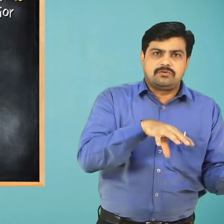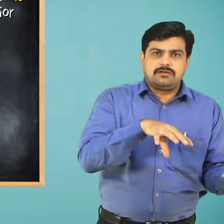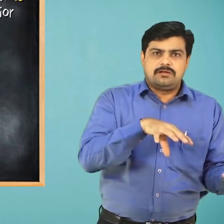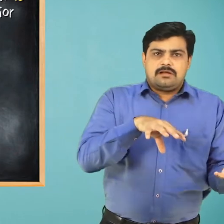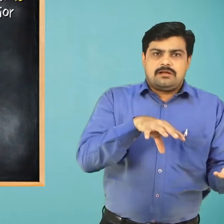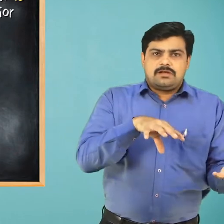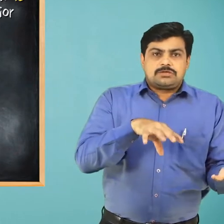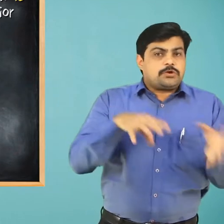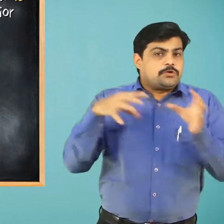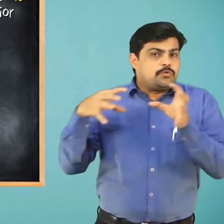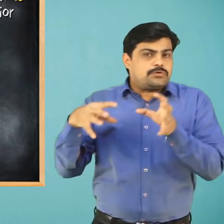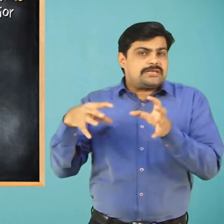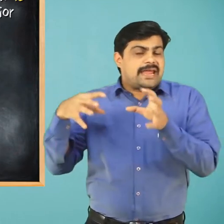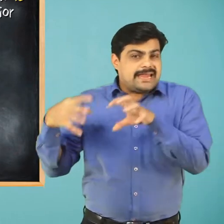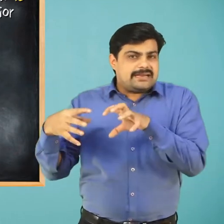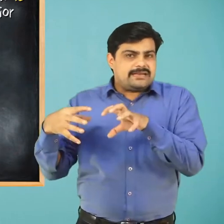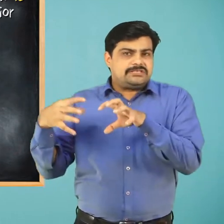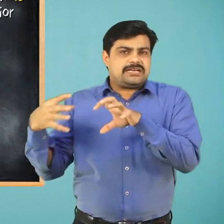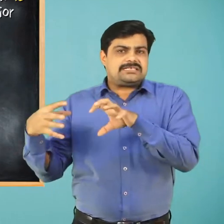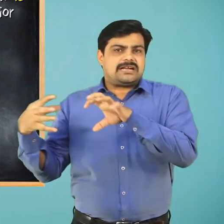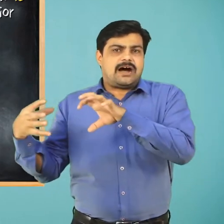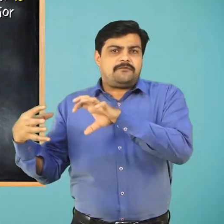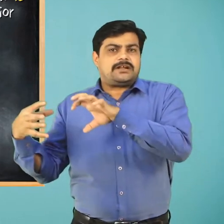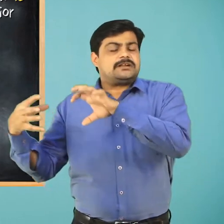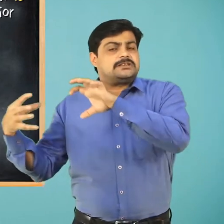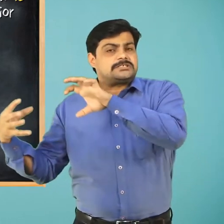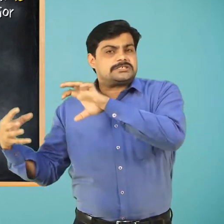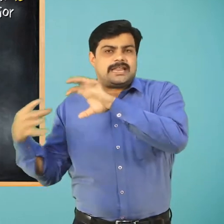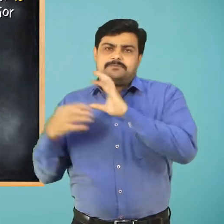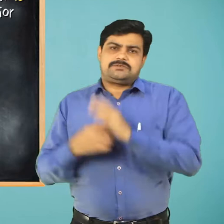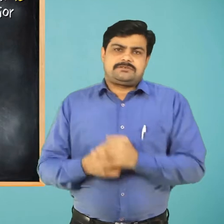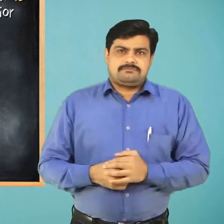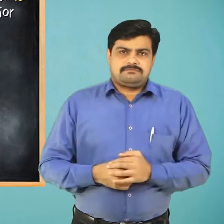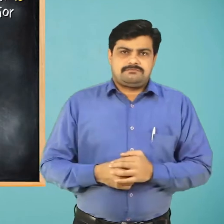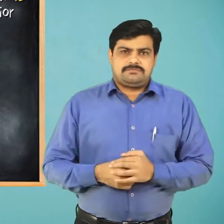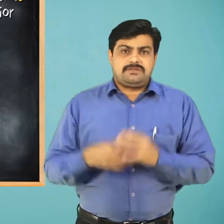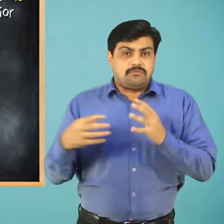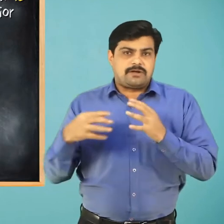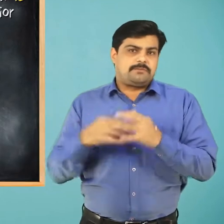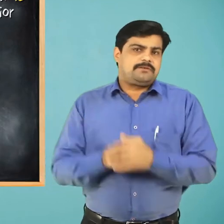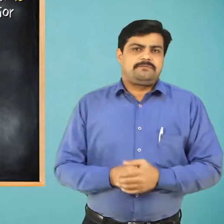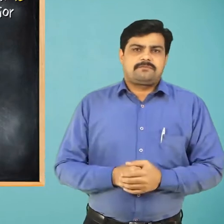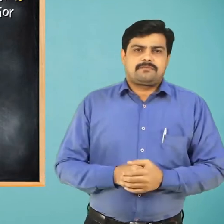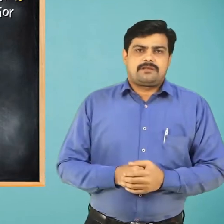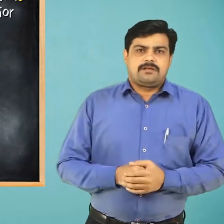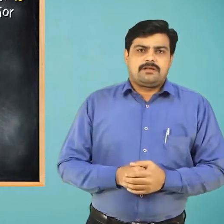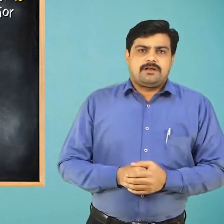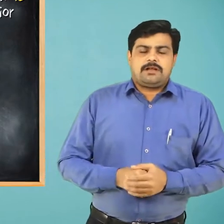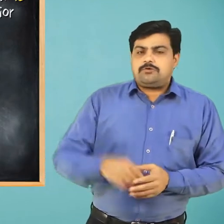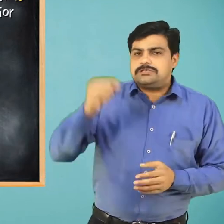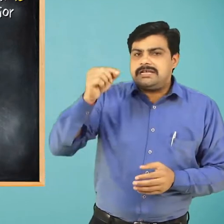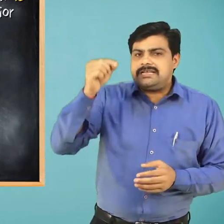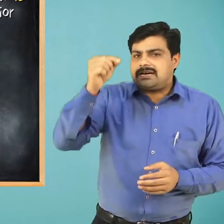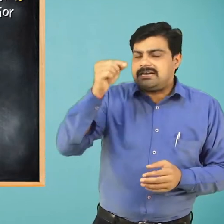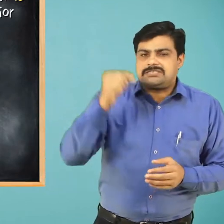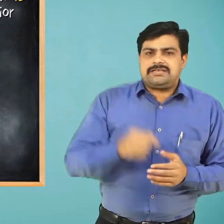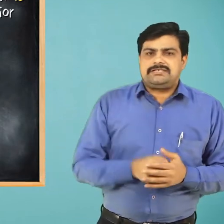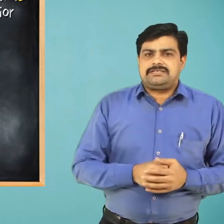rule. So use in just after slept, the verb. Now see the correct